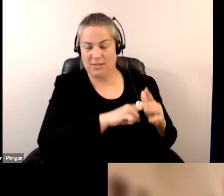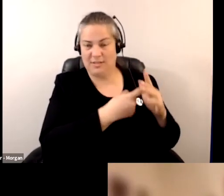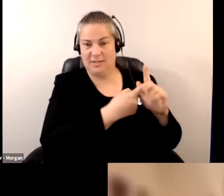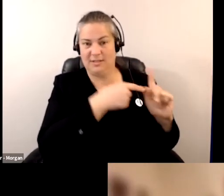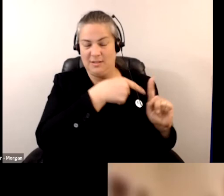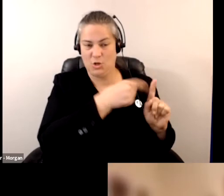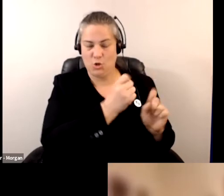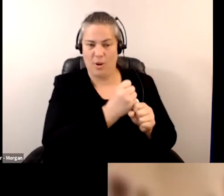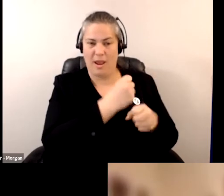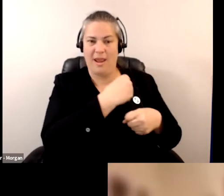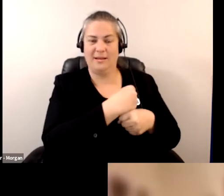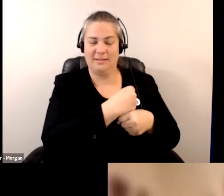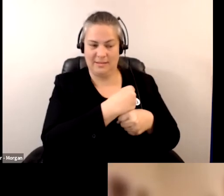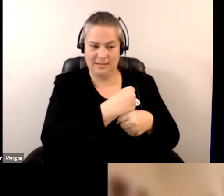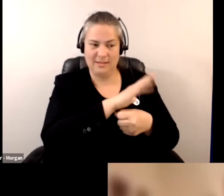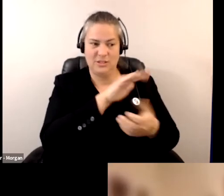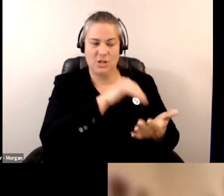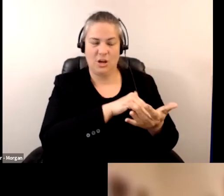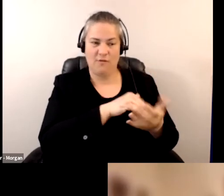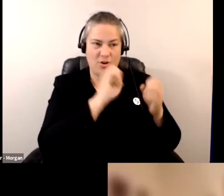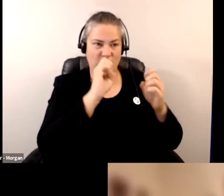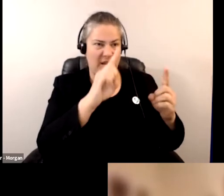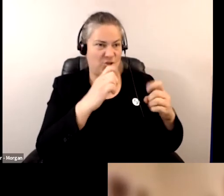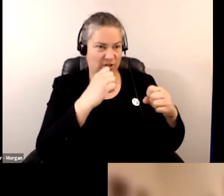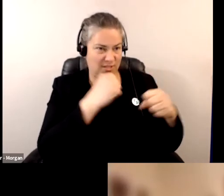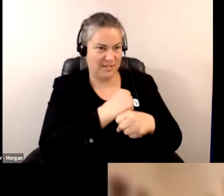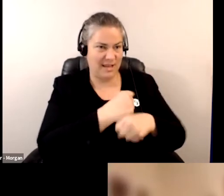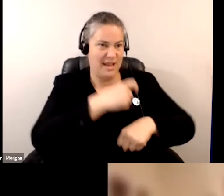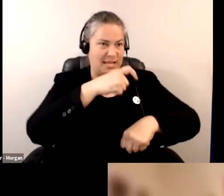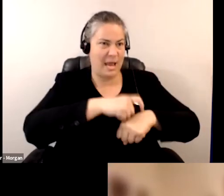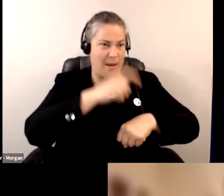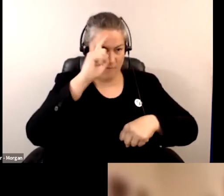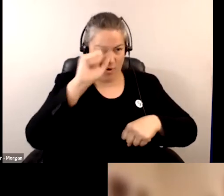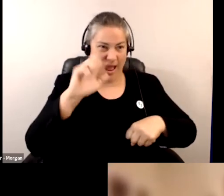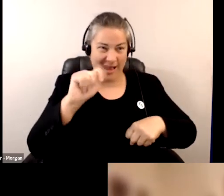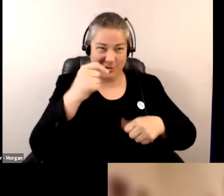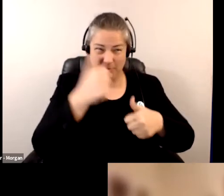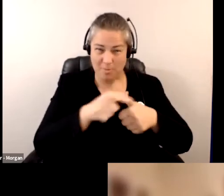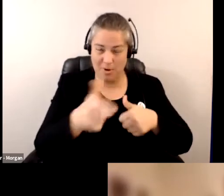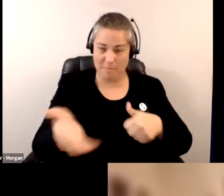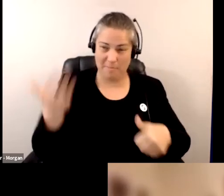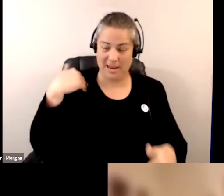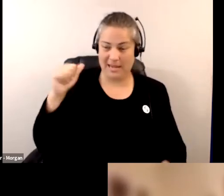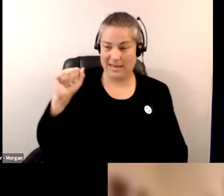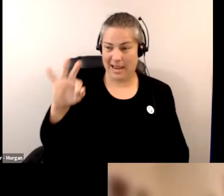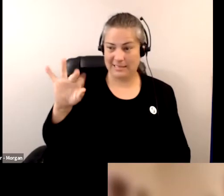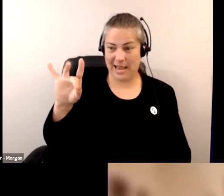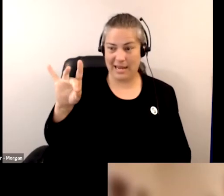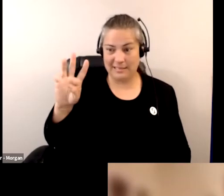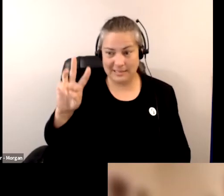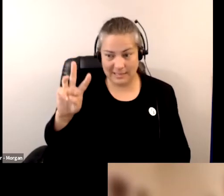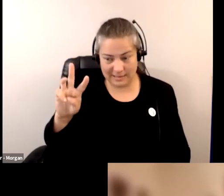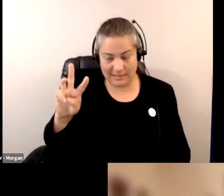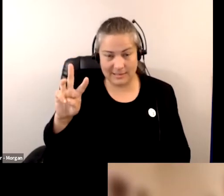for Education Statistics, a time for action. Remember, it was back in 1986.